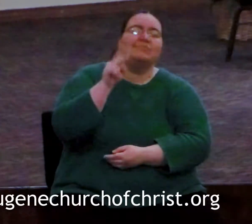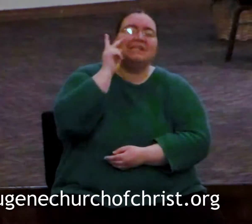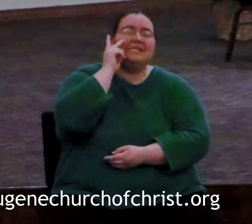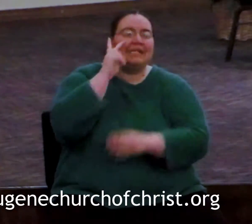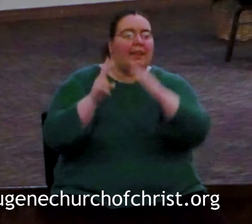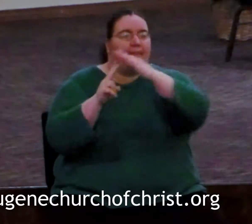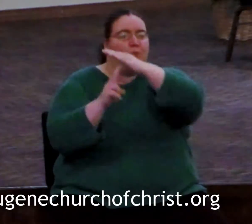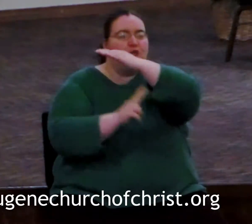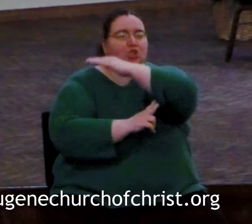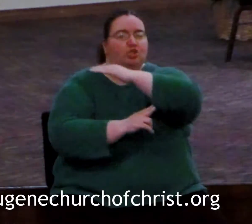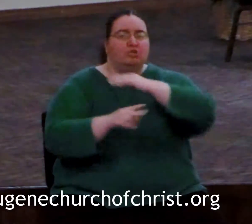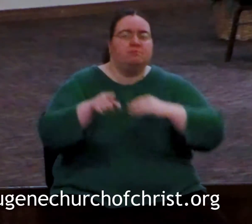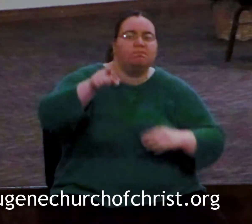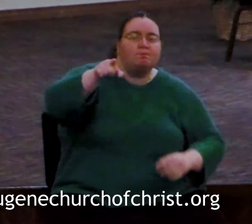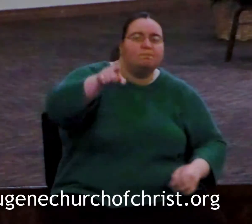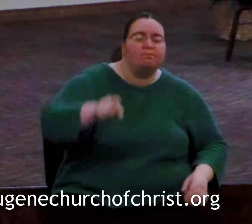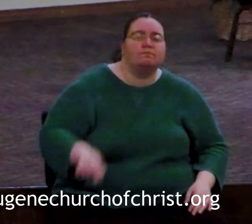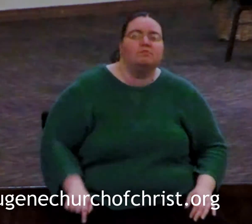Bay Bridge,